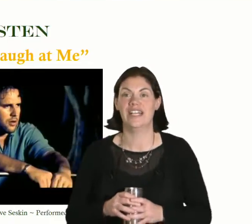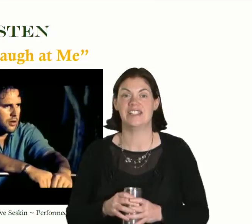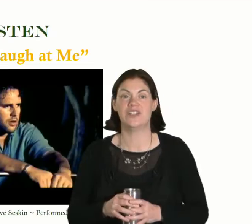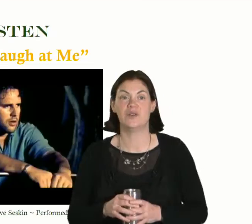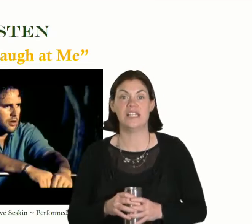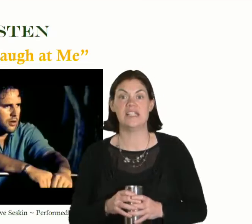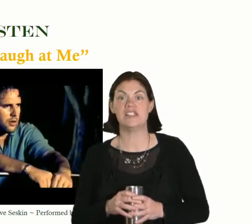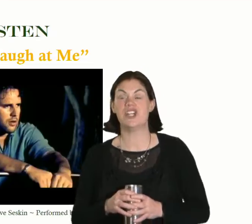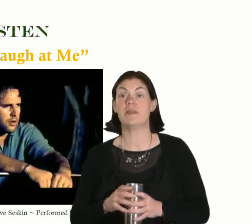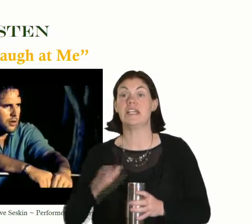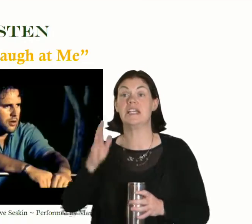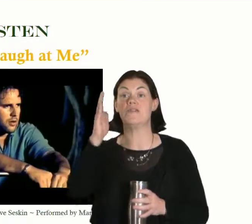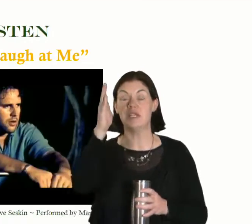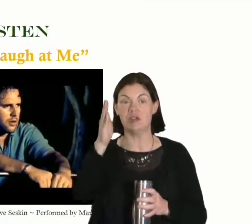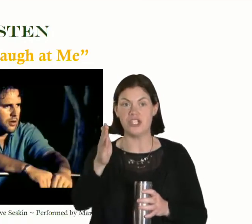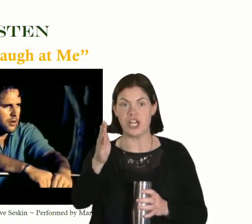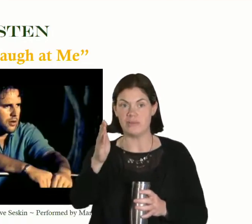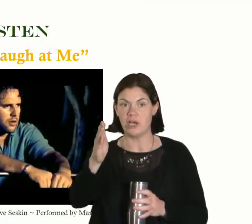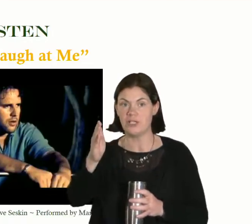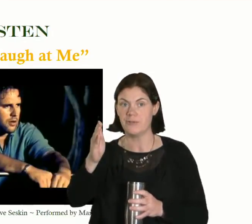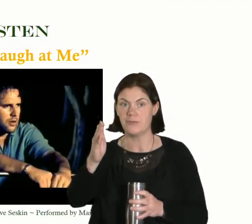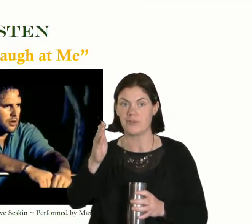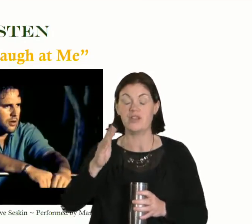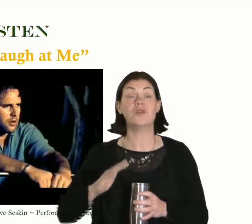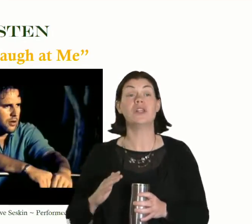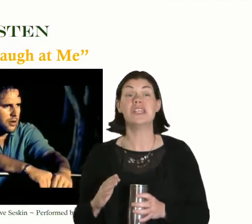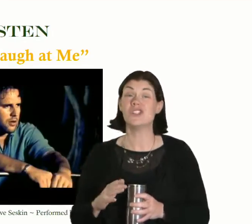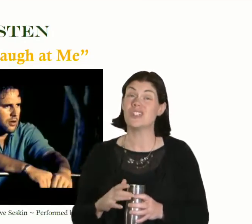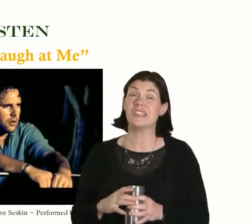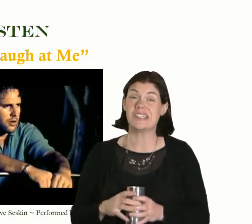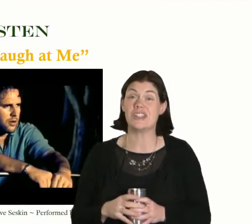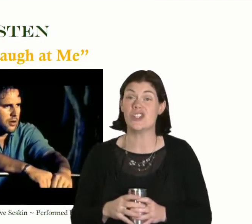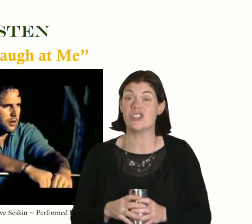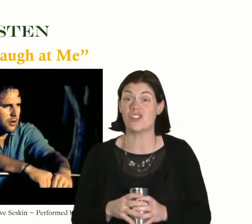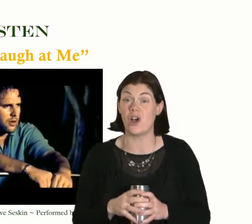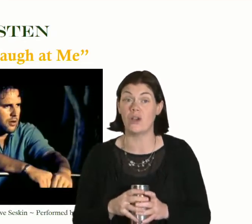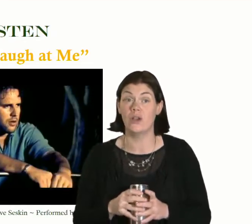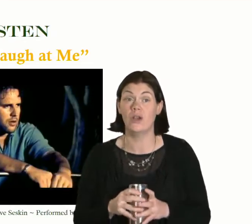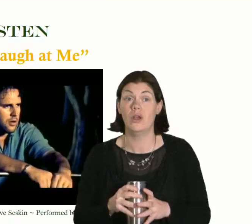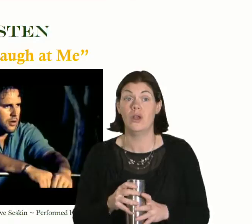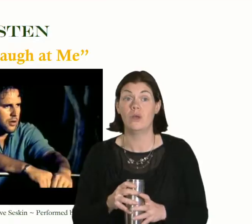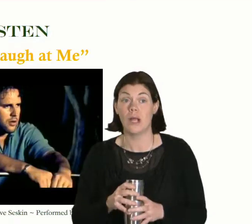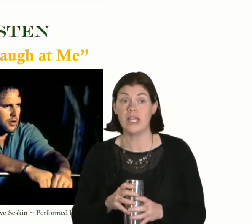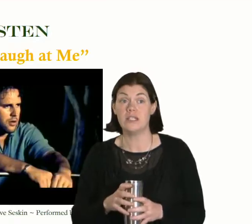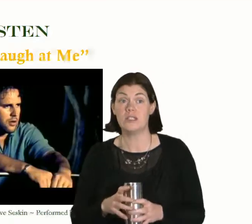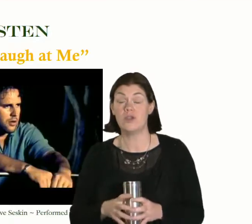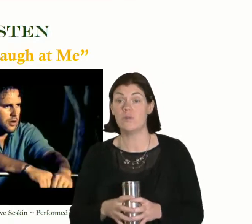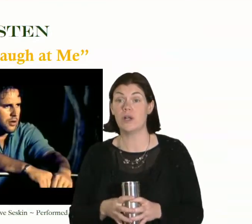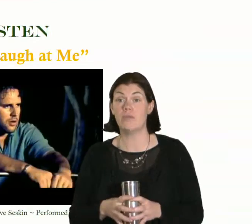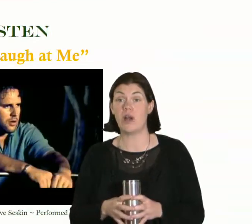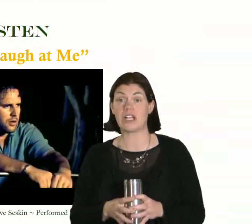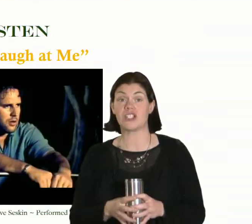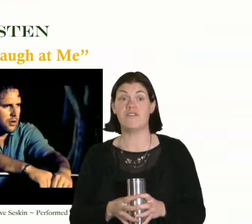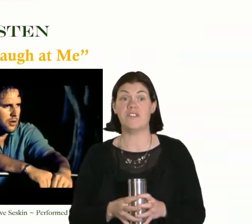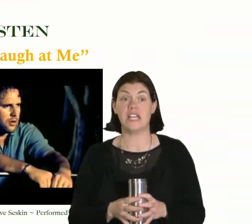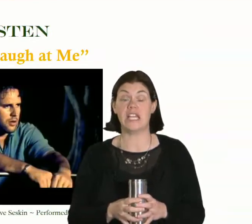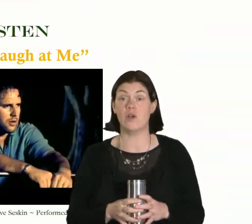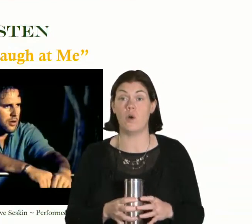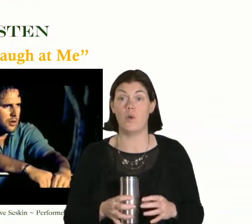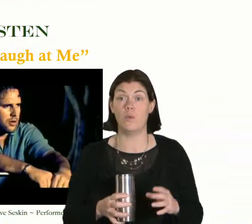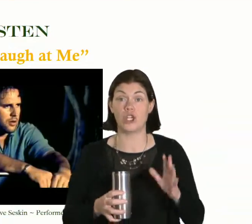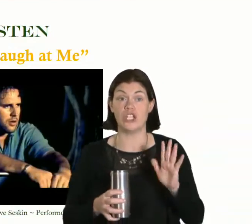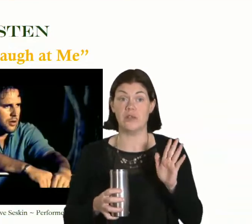All right. So ladies and gentlemen, give me a green check mark if you at least just listen to the song, right? Don't worry about actually